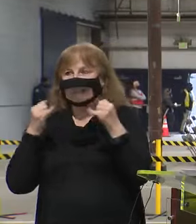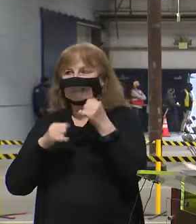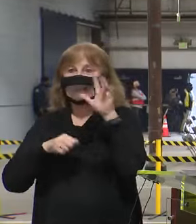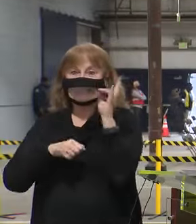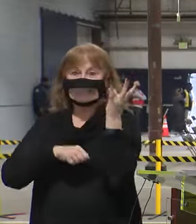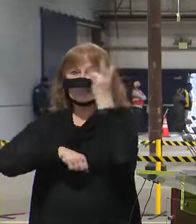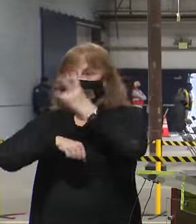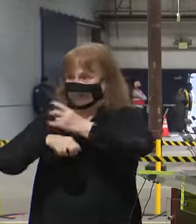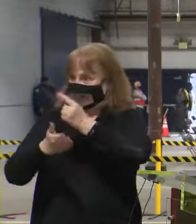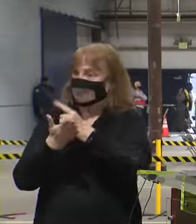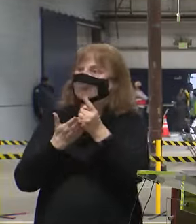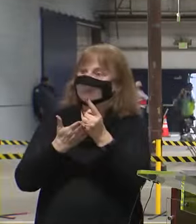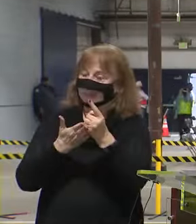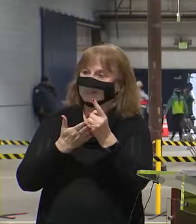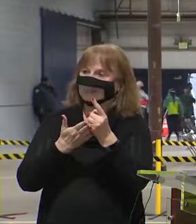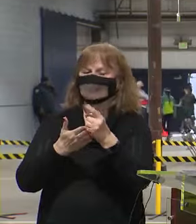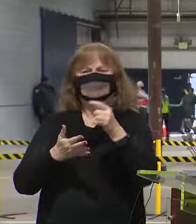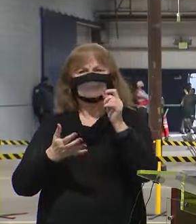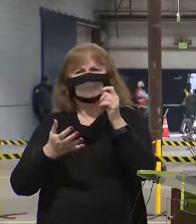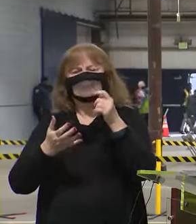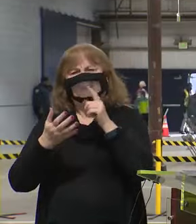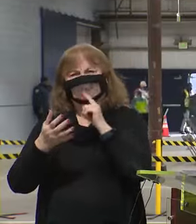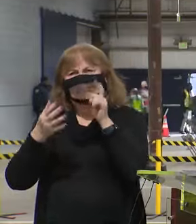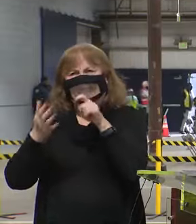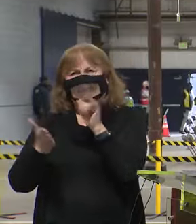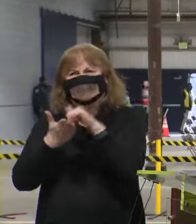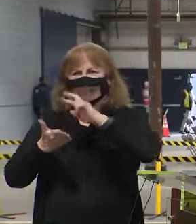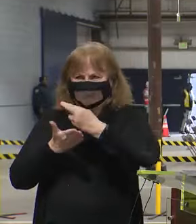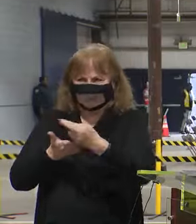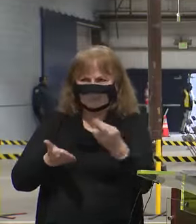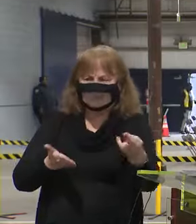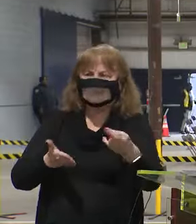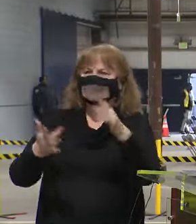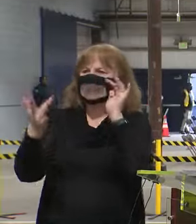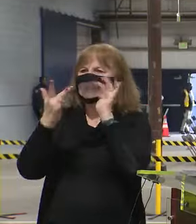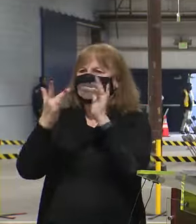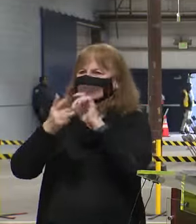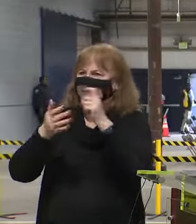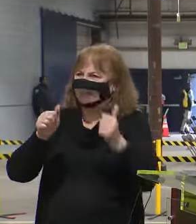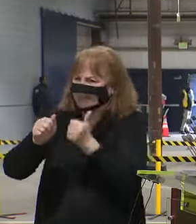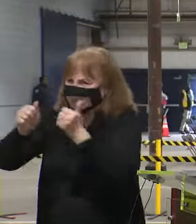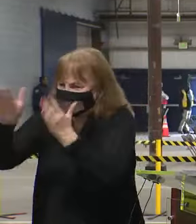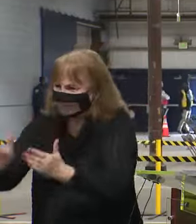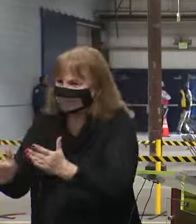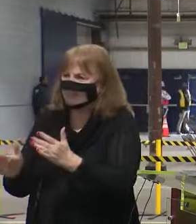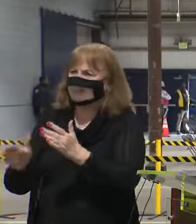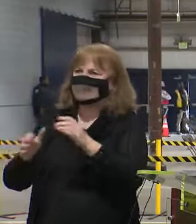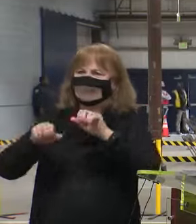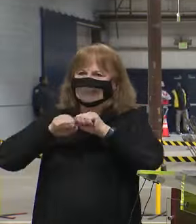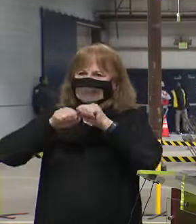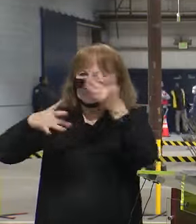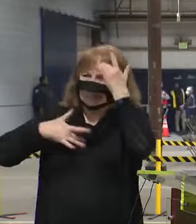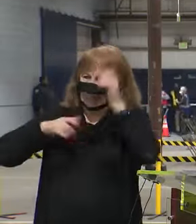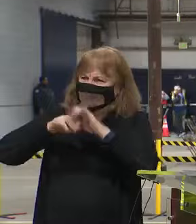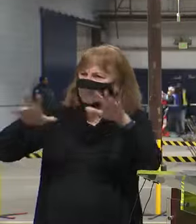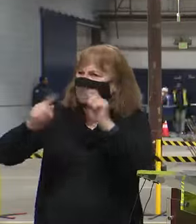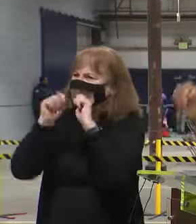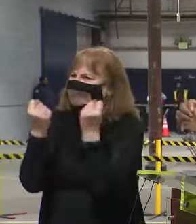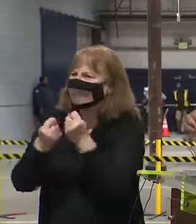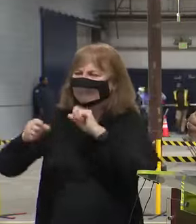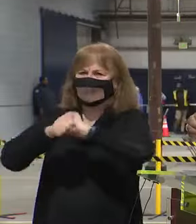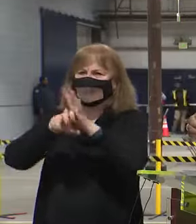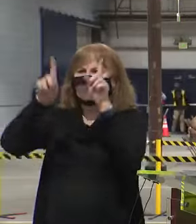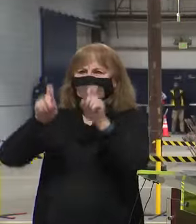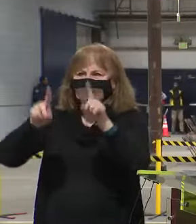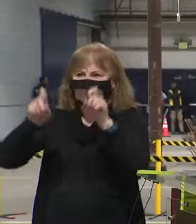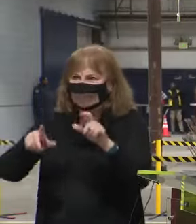7 days a week. Much needed resources. Our contact tracers, our outbreak teams, our COVID